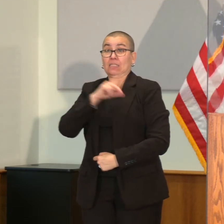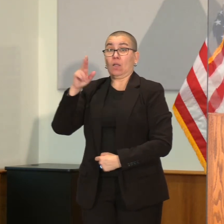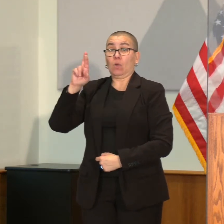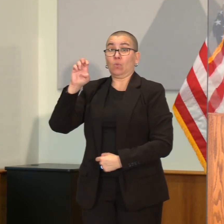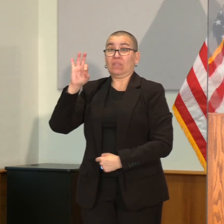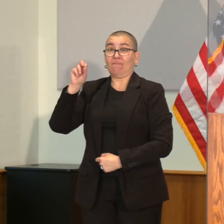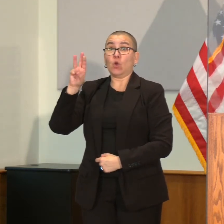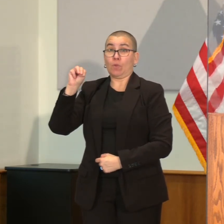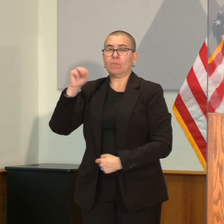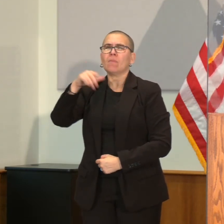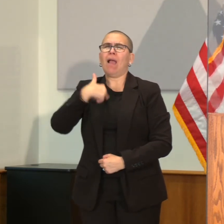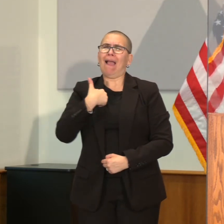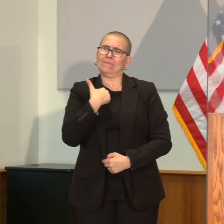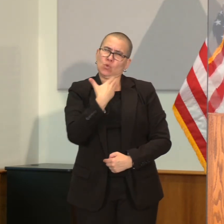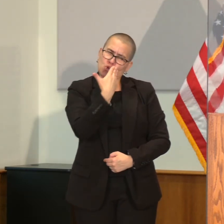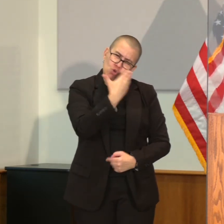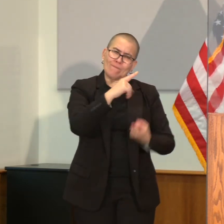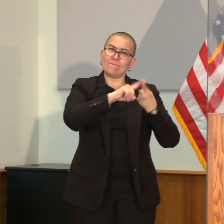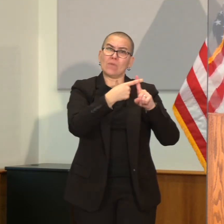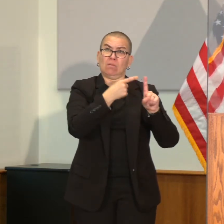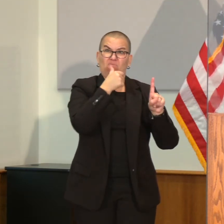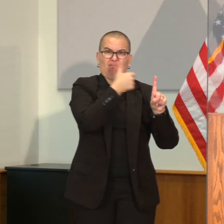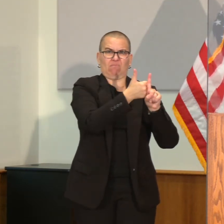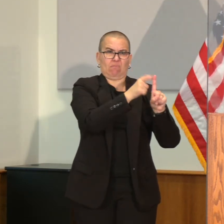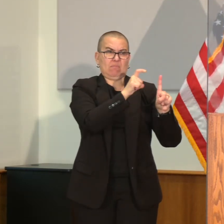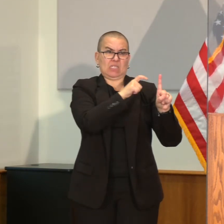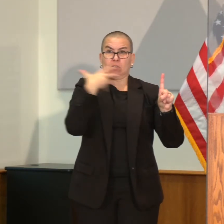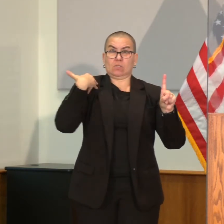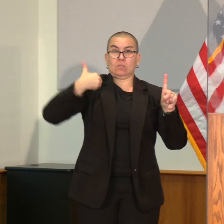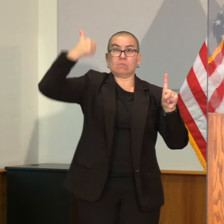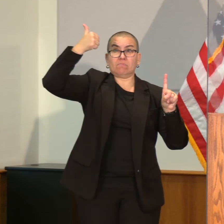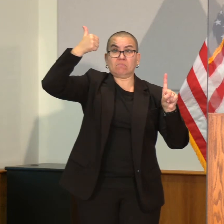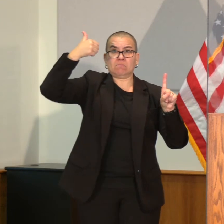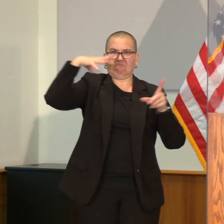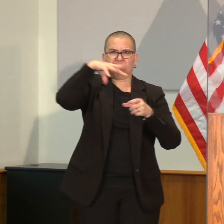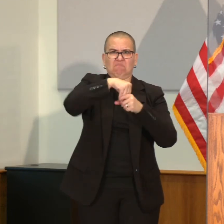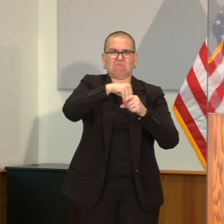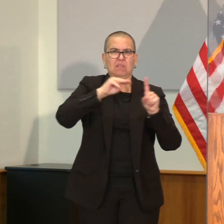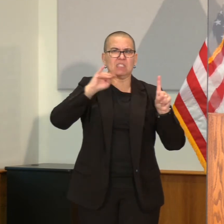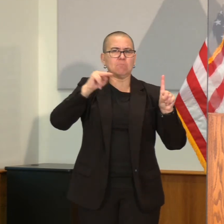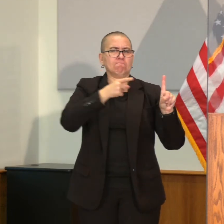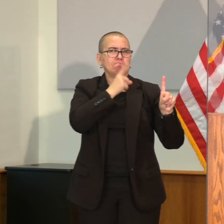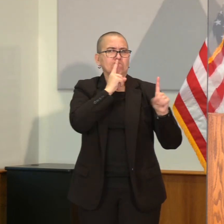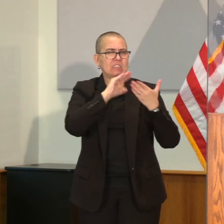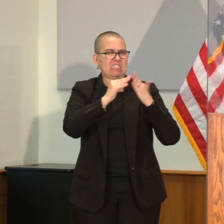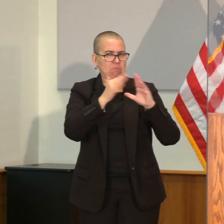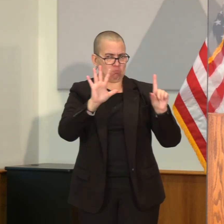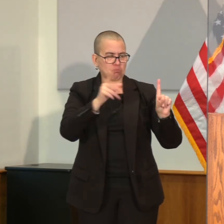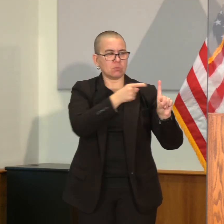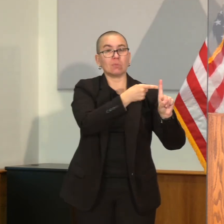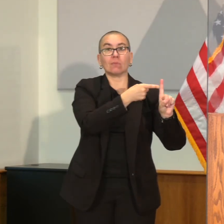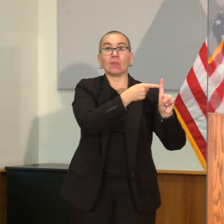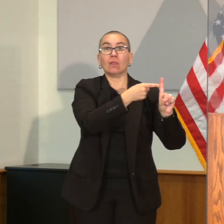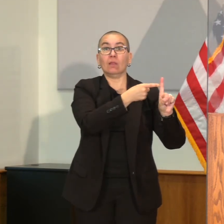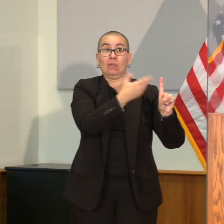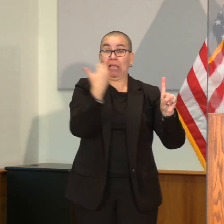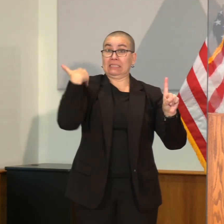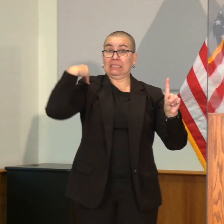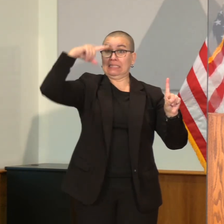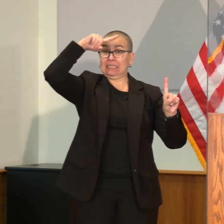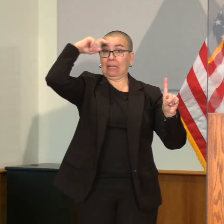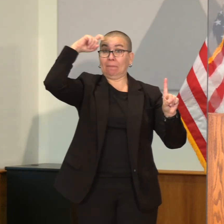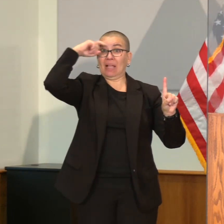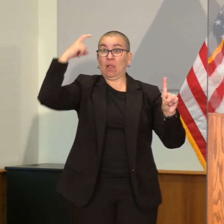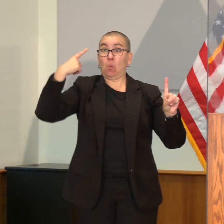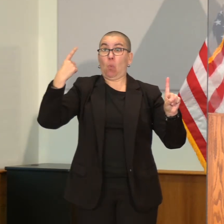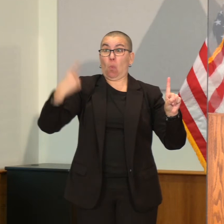say where, but it's a pretty significant size town and police force. And when things were going on last summer, I